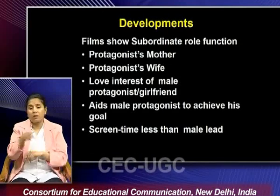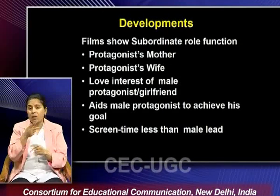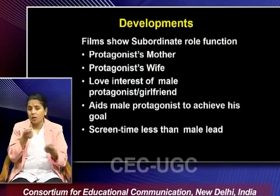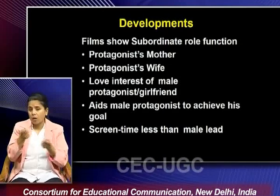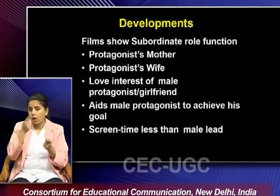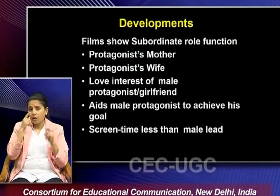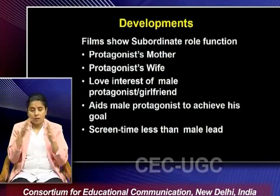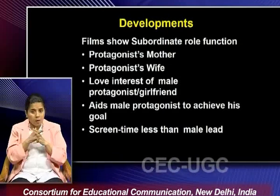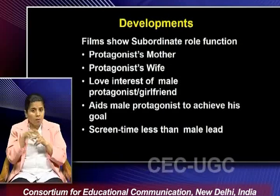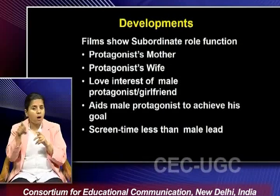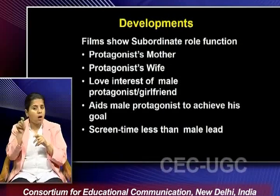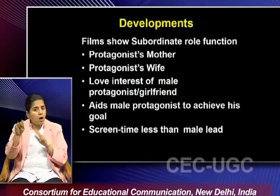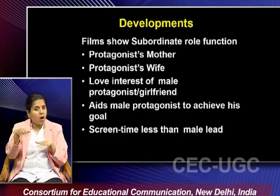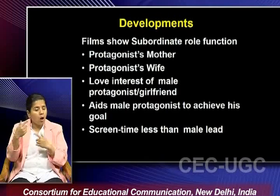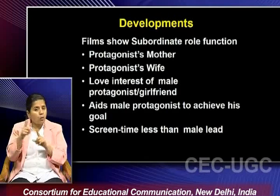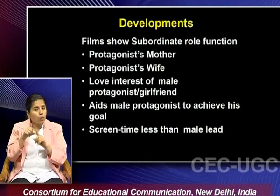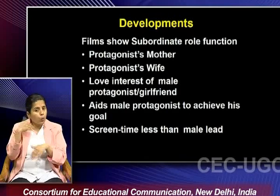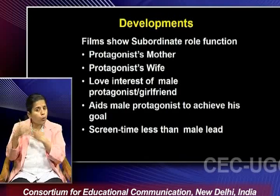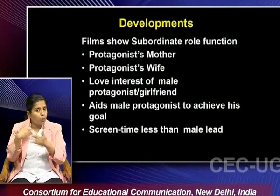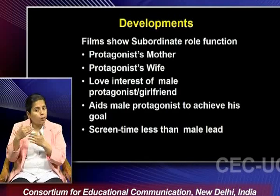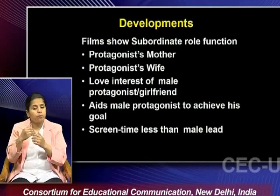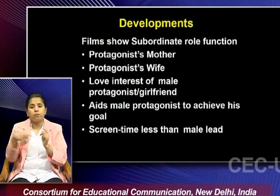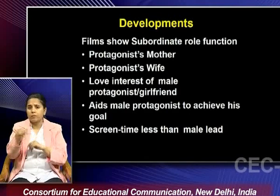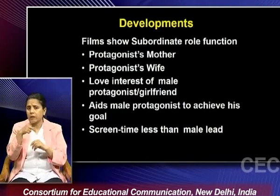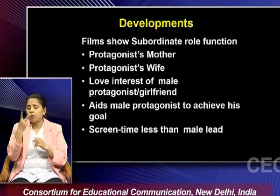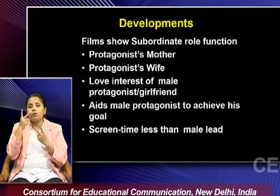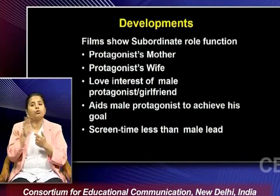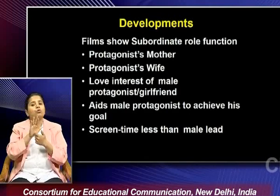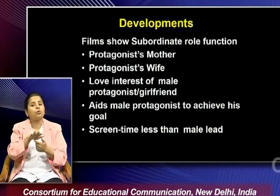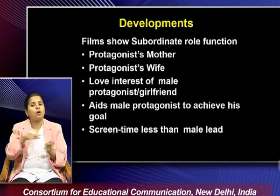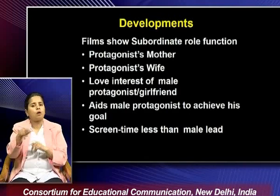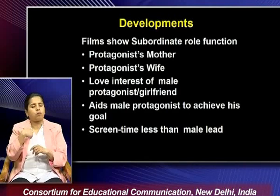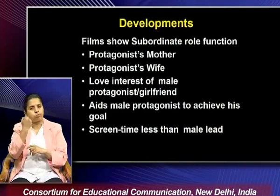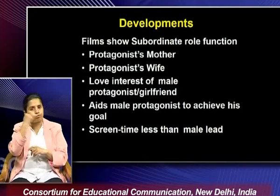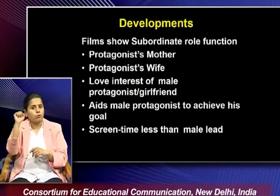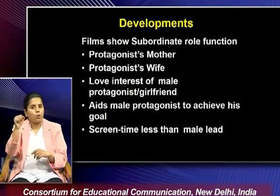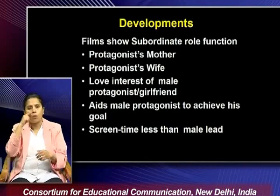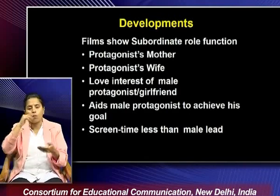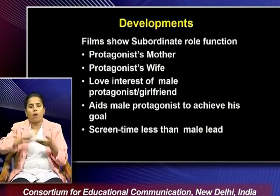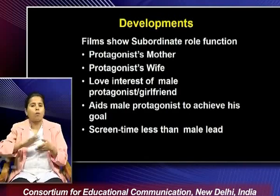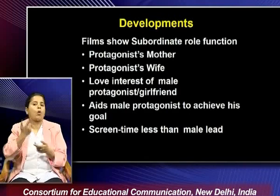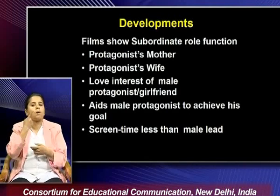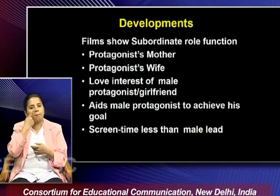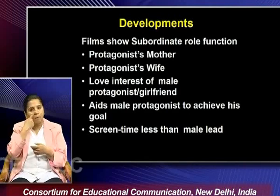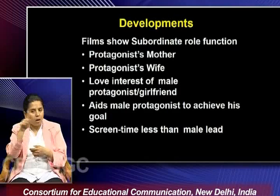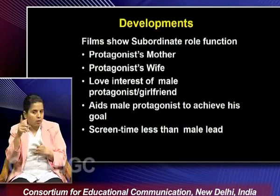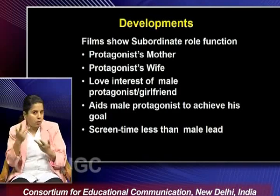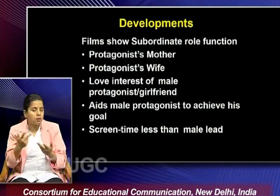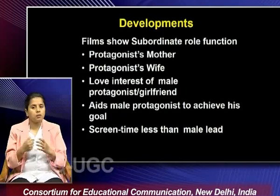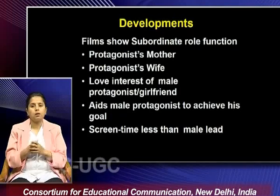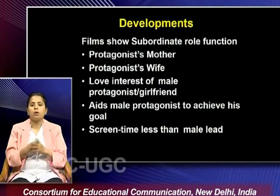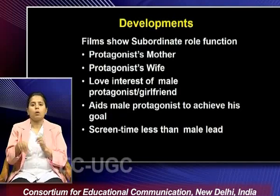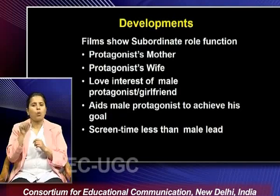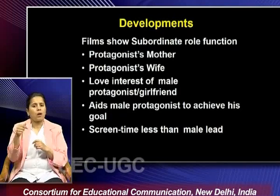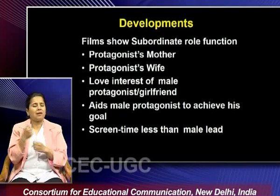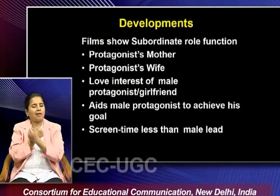the women, and how we find that they are being shown as the protagonist's wife or mother, and or they are the